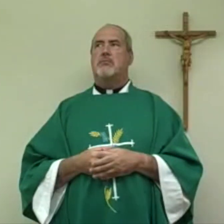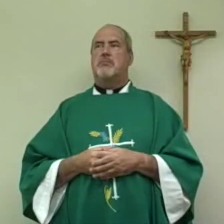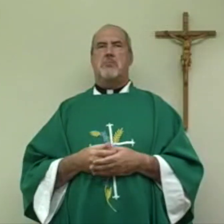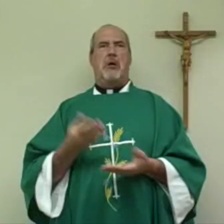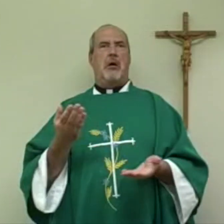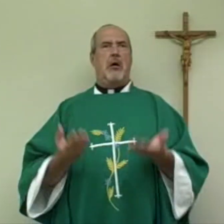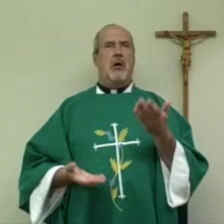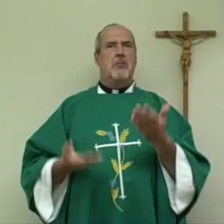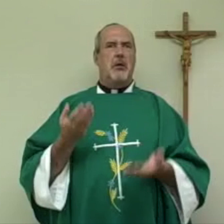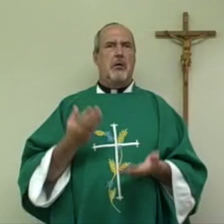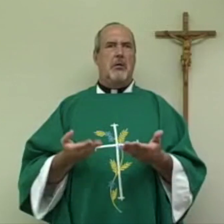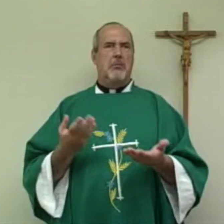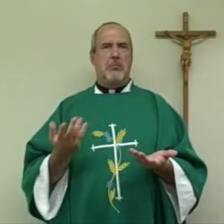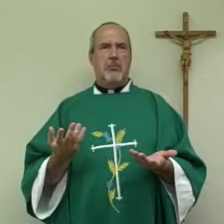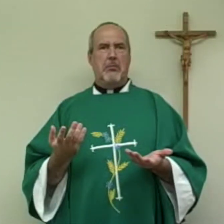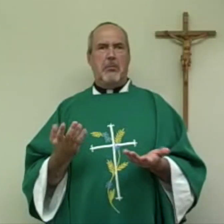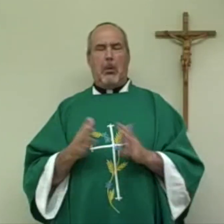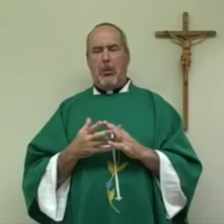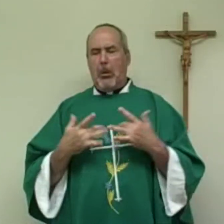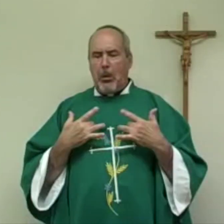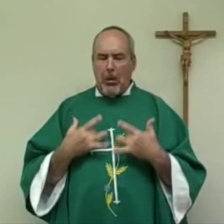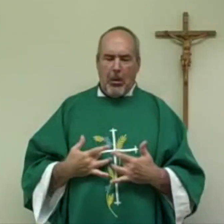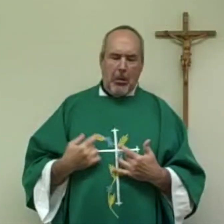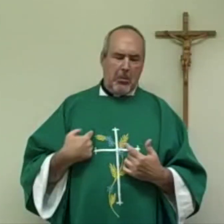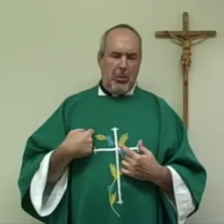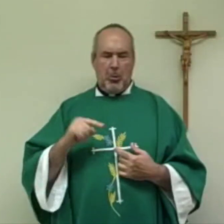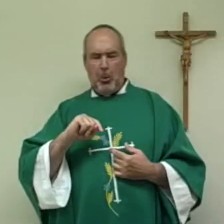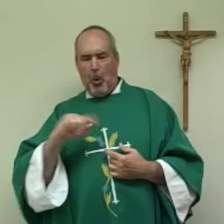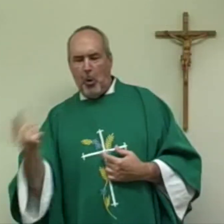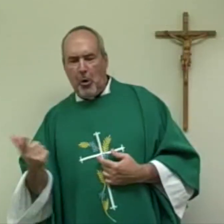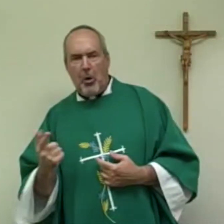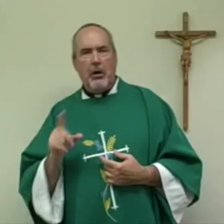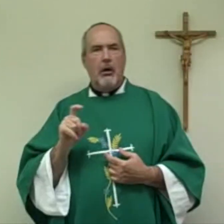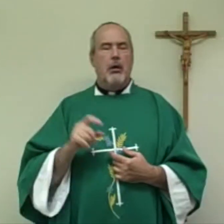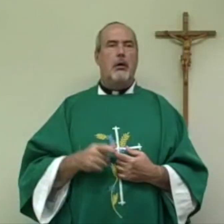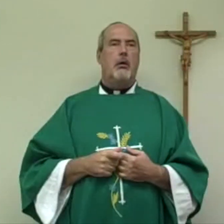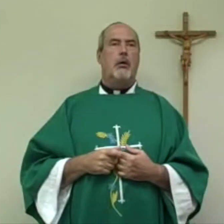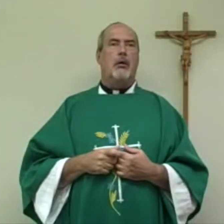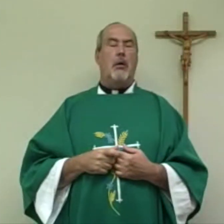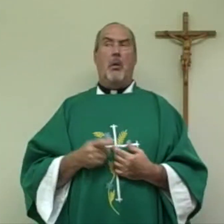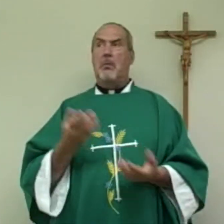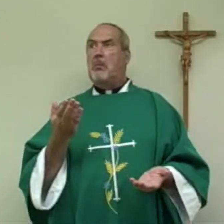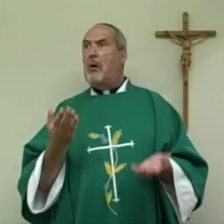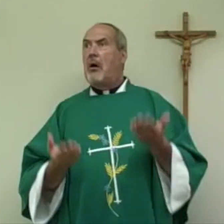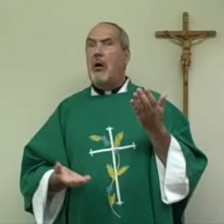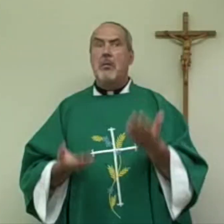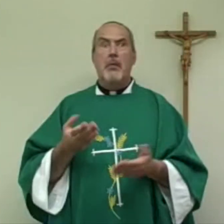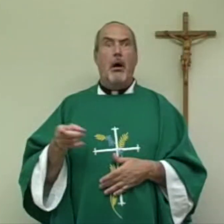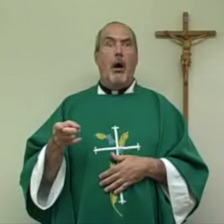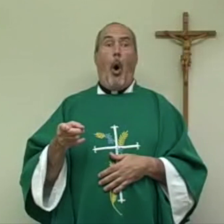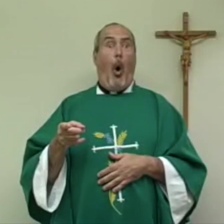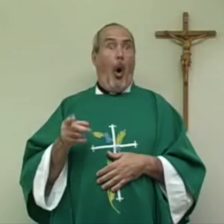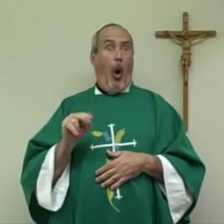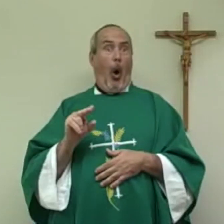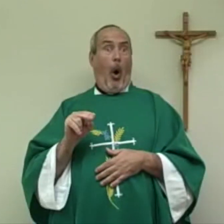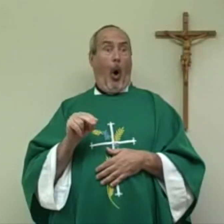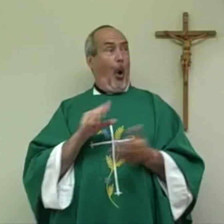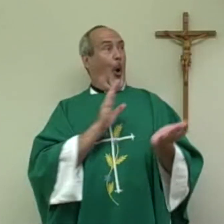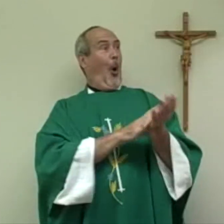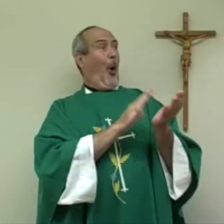sibling rivalry? Maybe. Maybe he was depressed, didn't feel he was worthwhile.